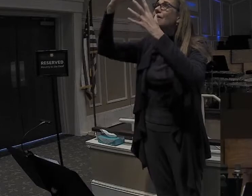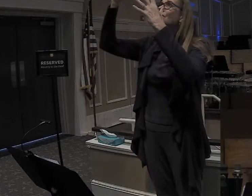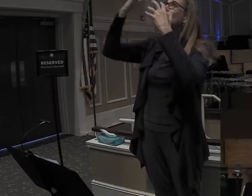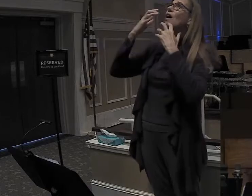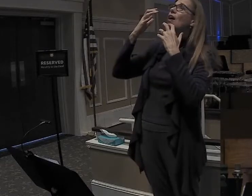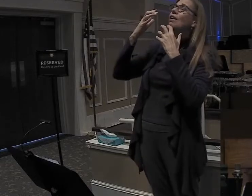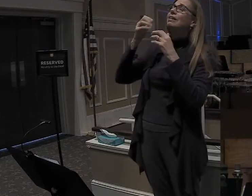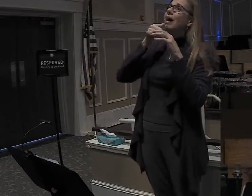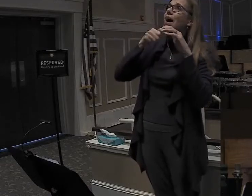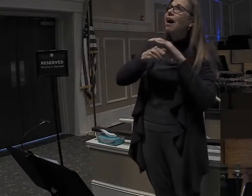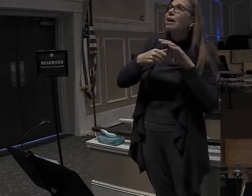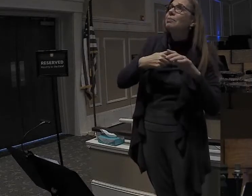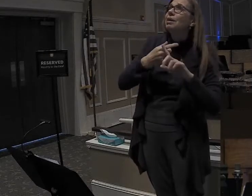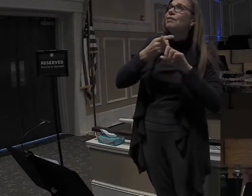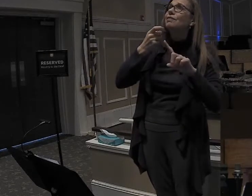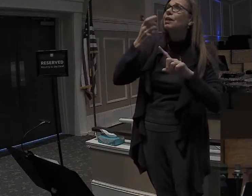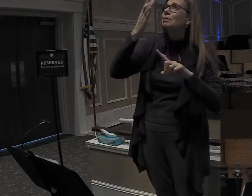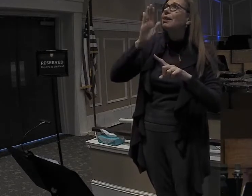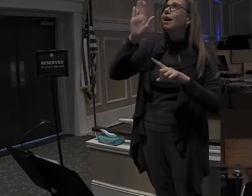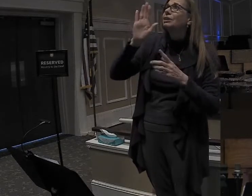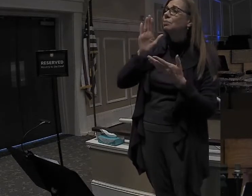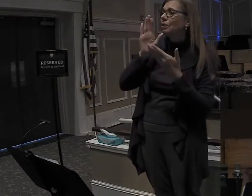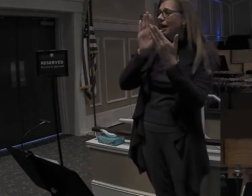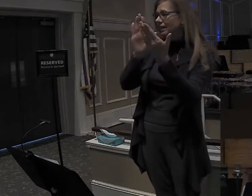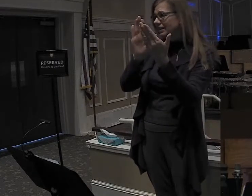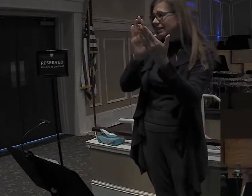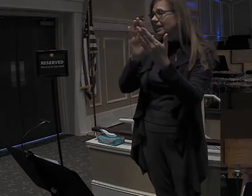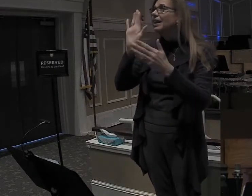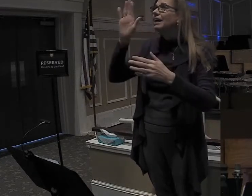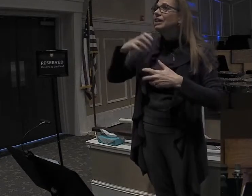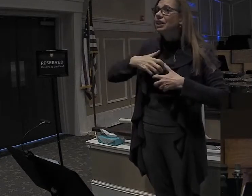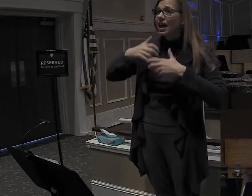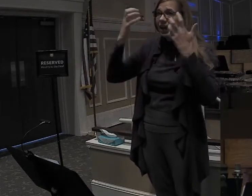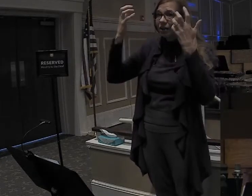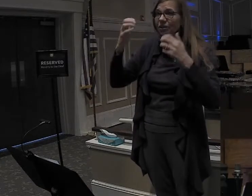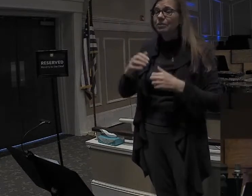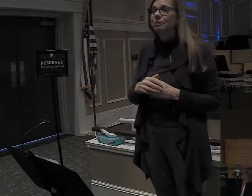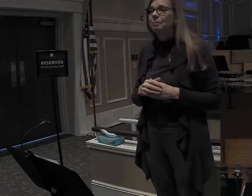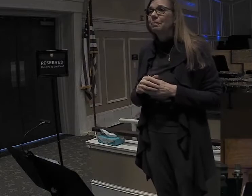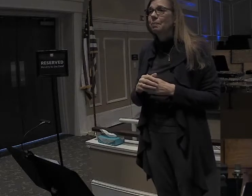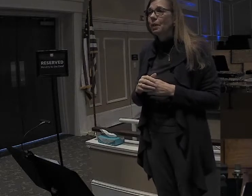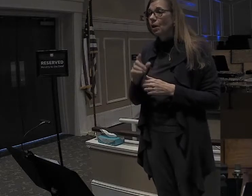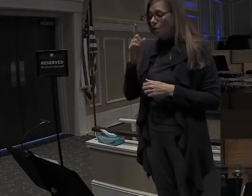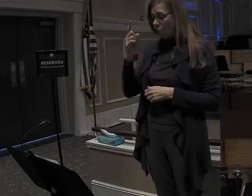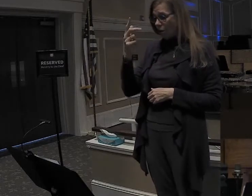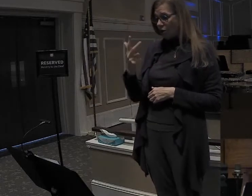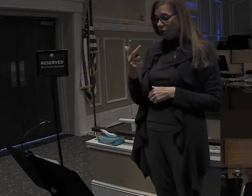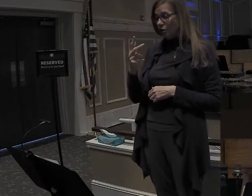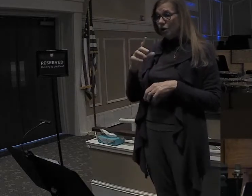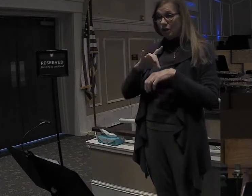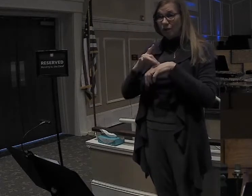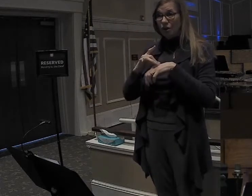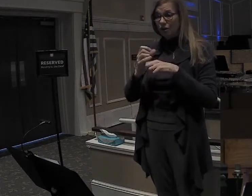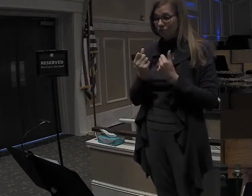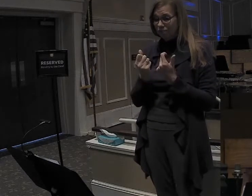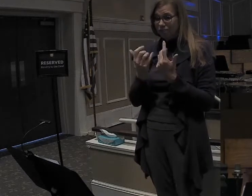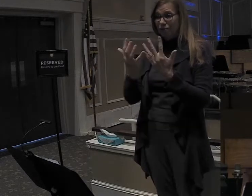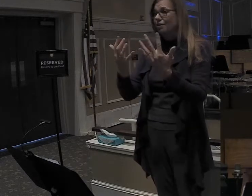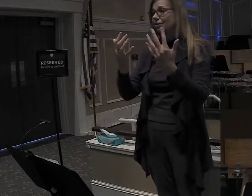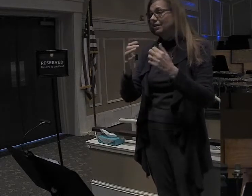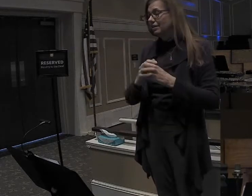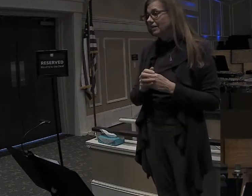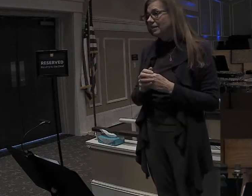them and to hide them from the presence of the wrath of Christ. One third of the earth has been burned up,